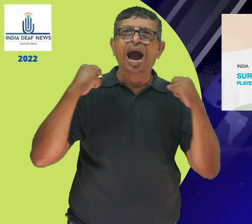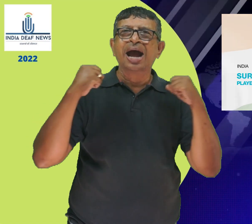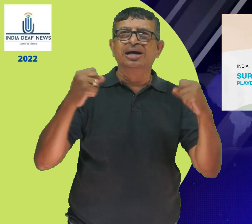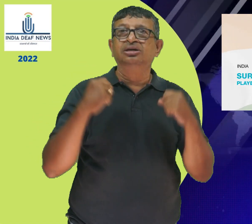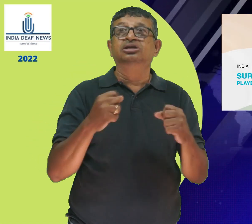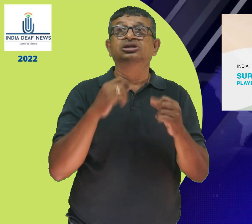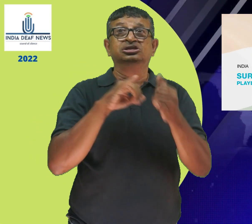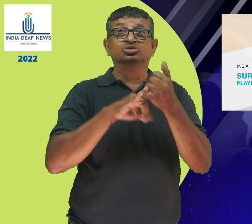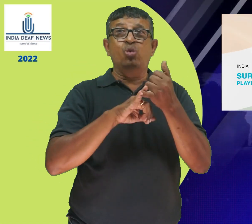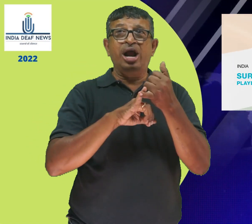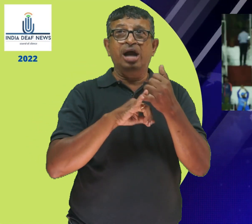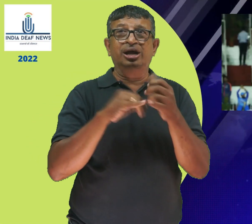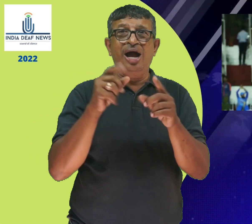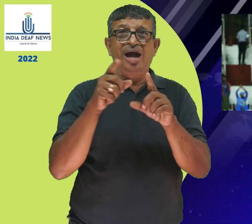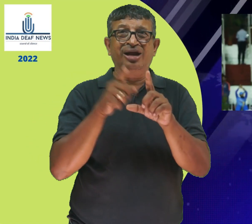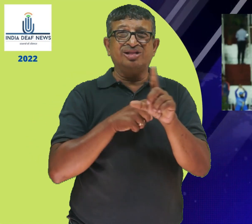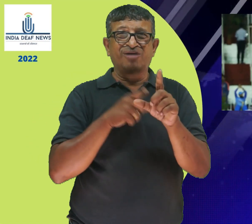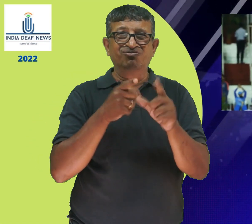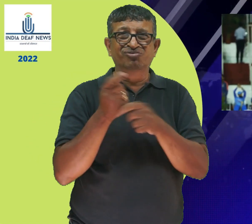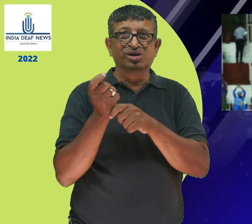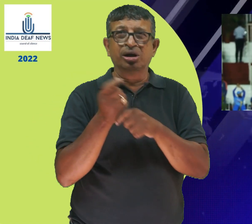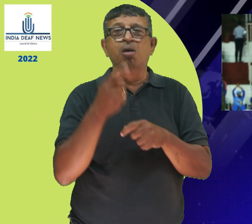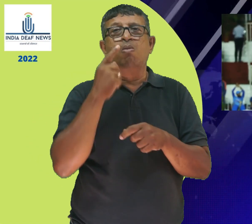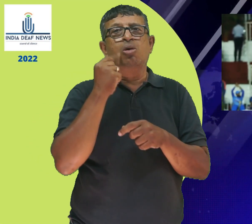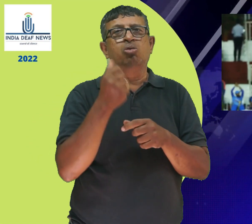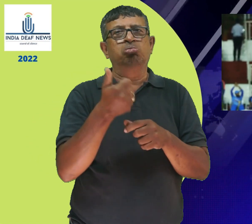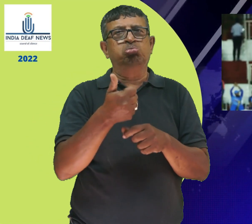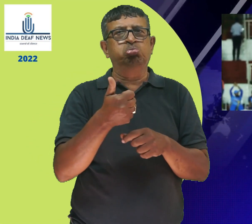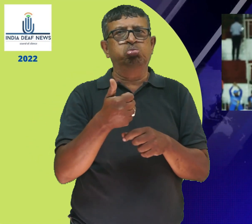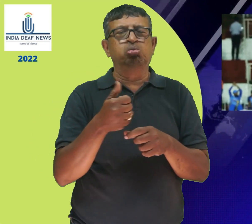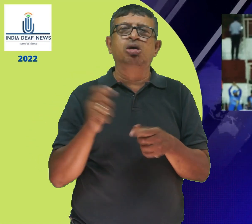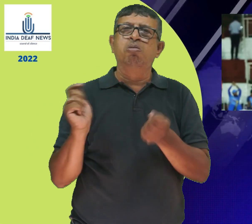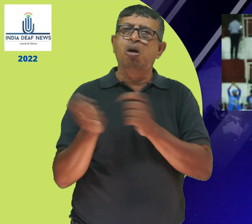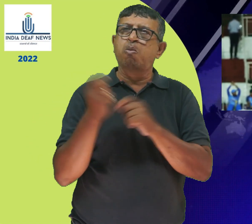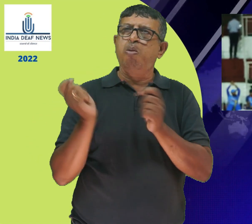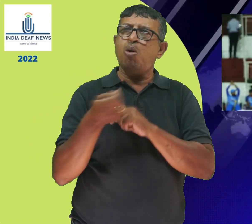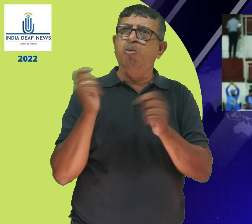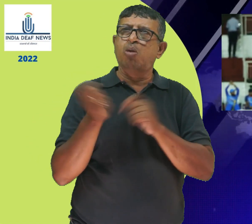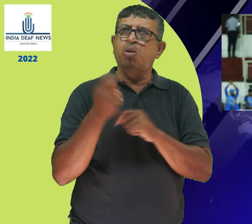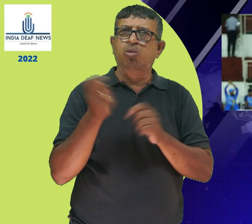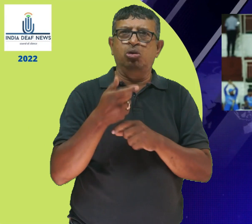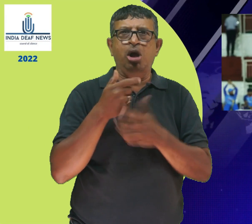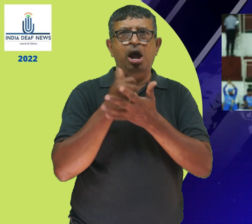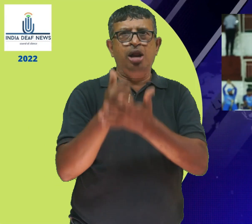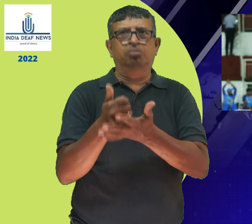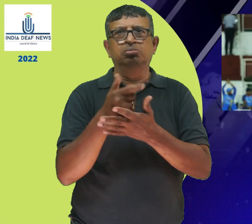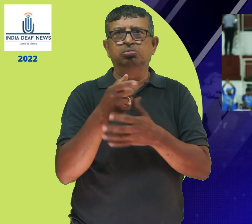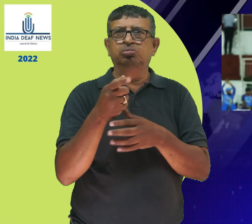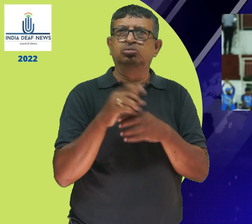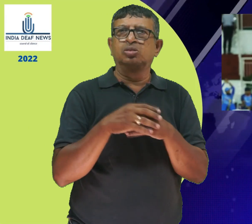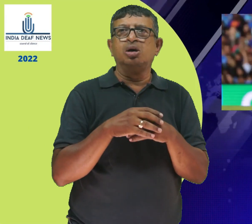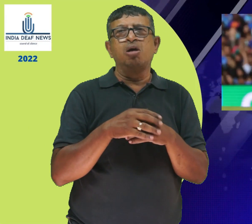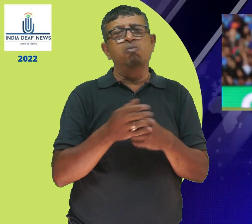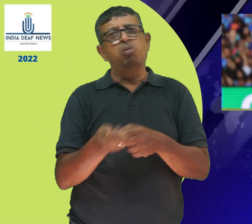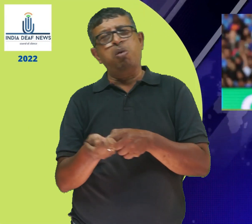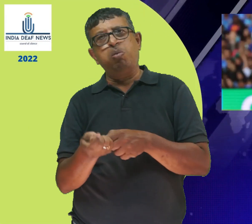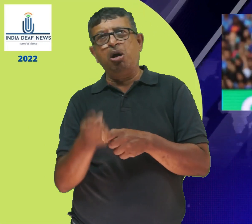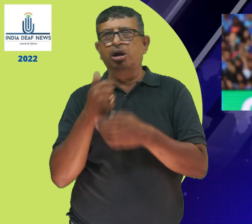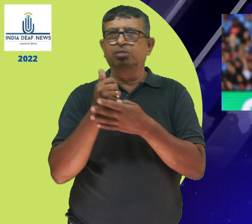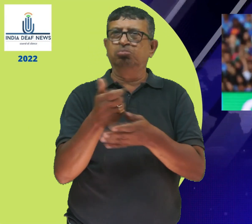Kumar Yadav. Surya Kumar Yadav has made a name for himself in the T20 format in a very short span of time. He's always prepared